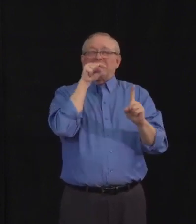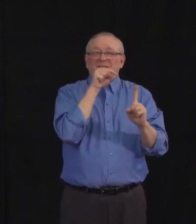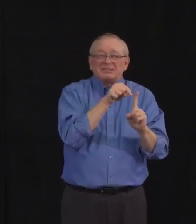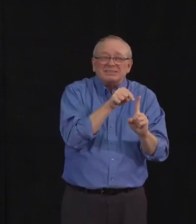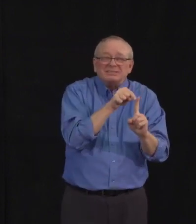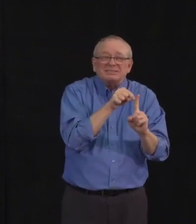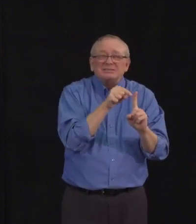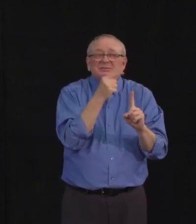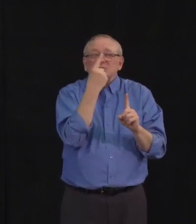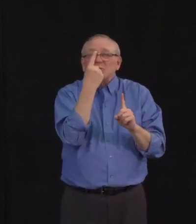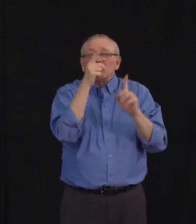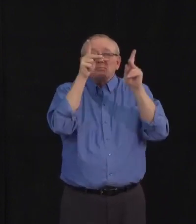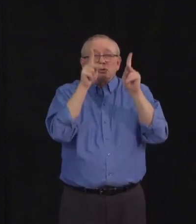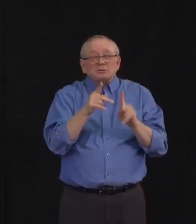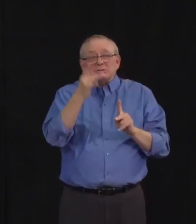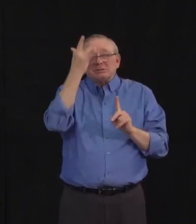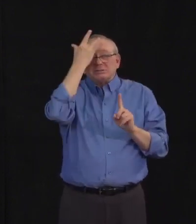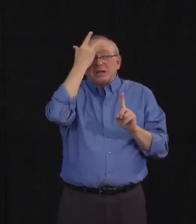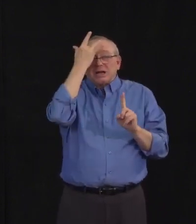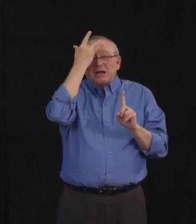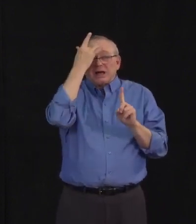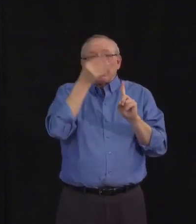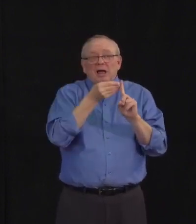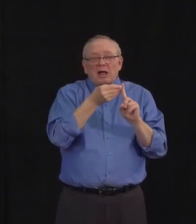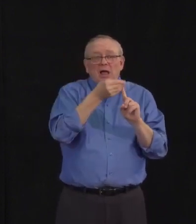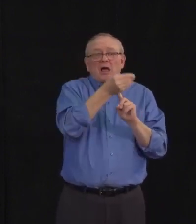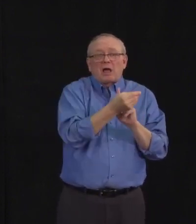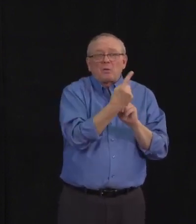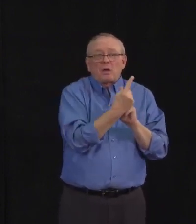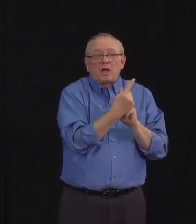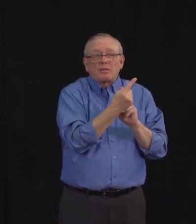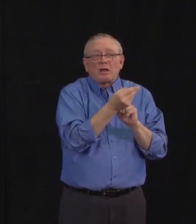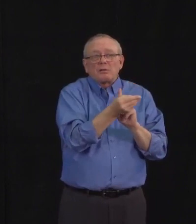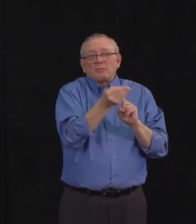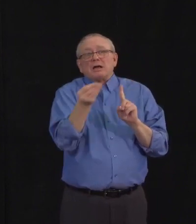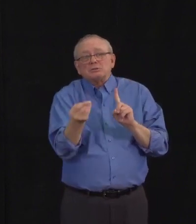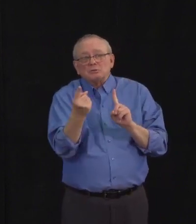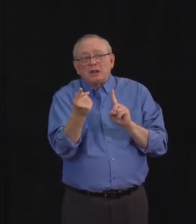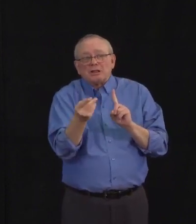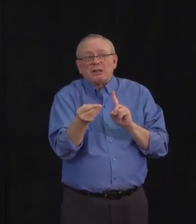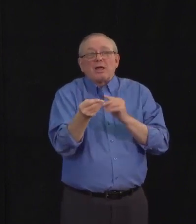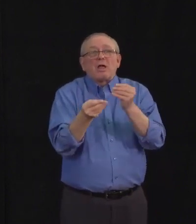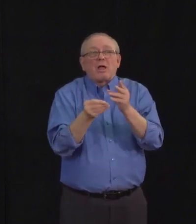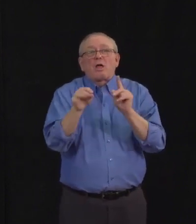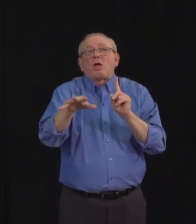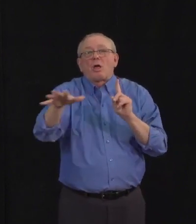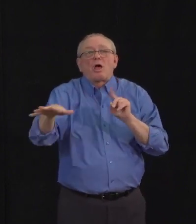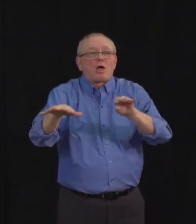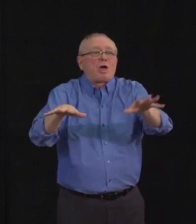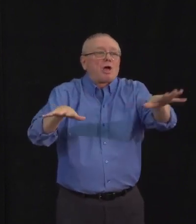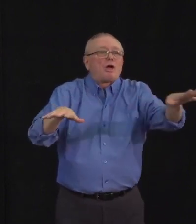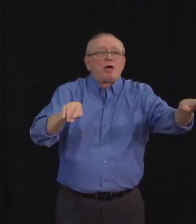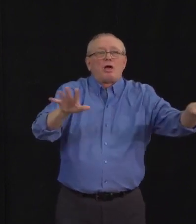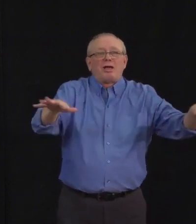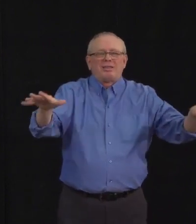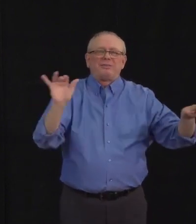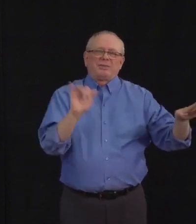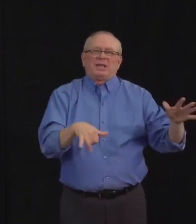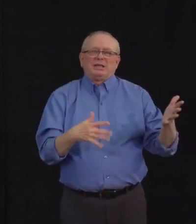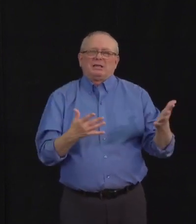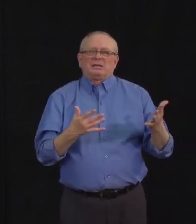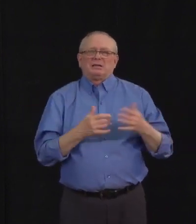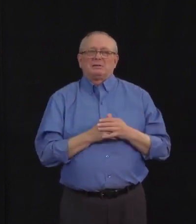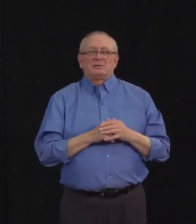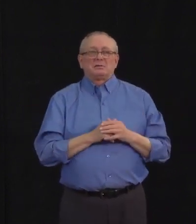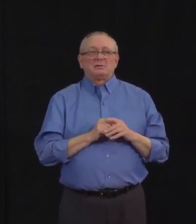continue to grow in that manner. What we've seen in reality is a function of the behaviour of Albertans pulling together